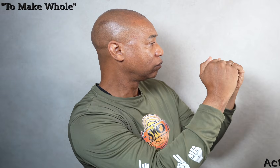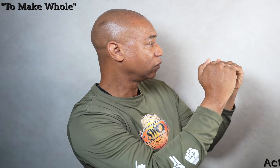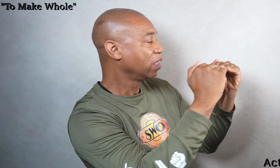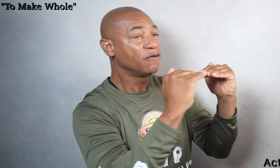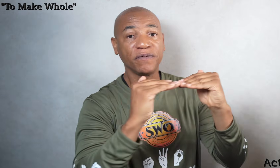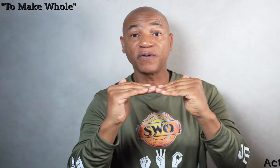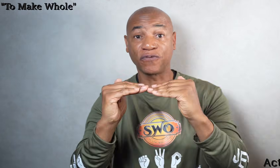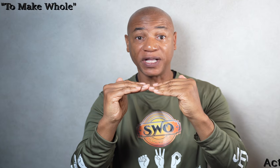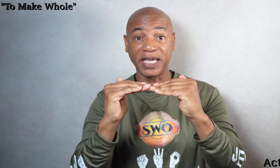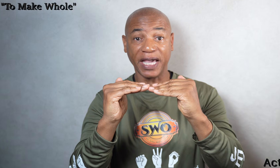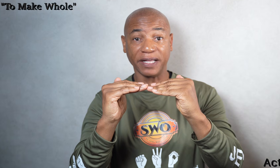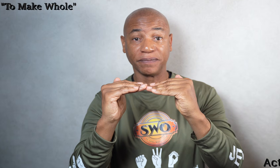From the front again.